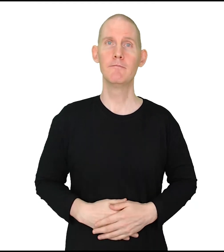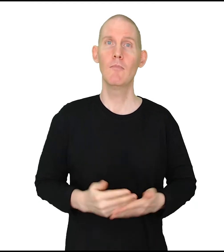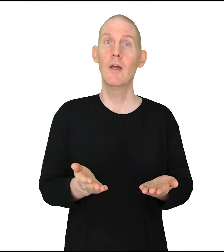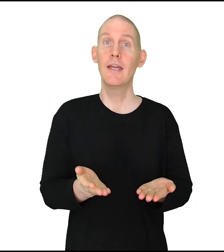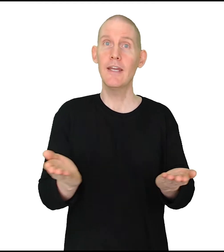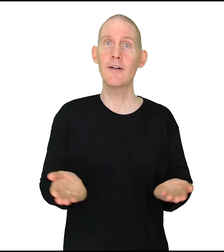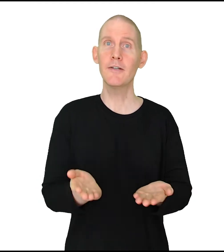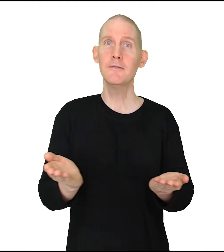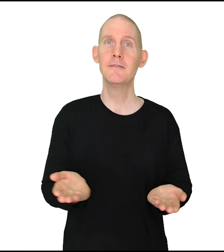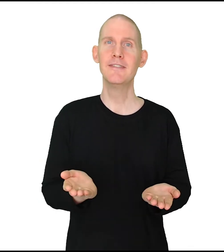Here.